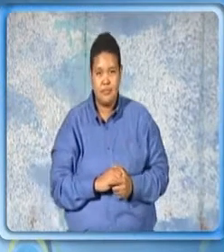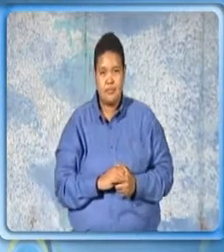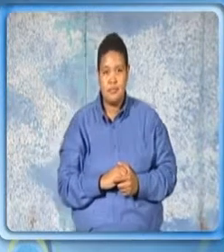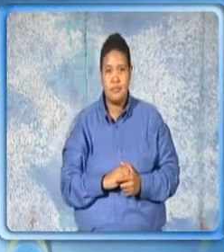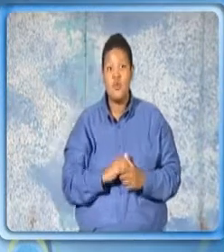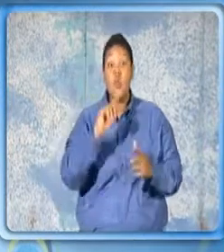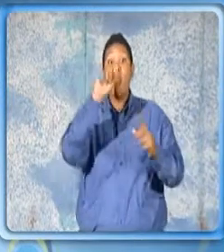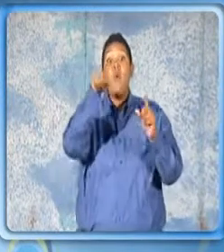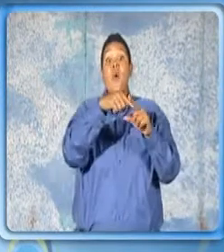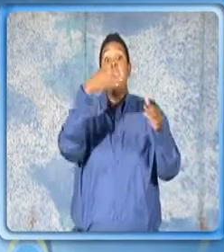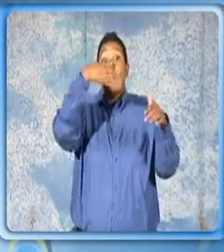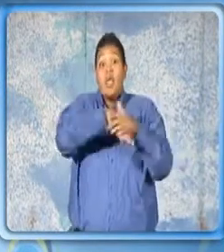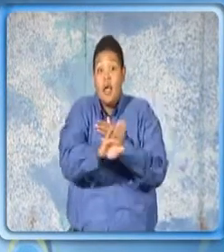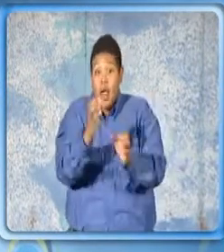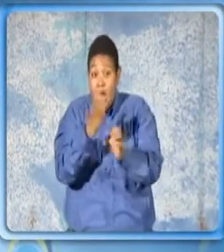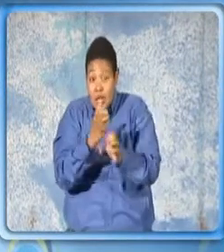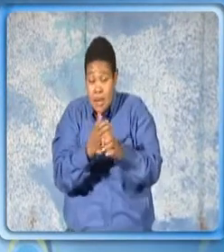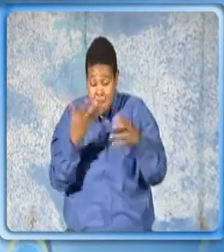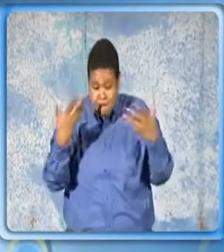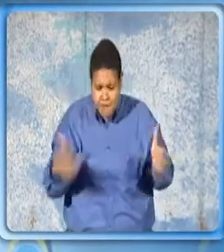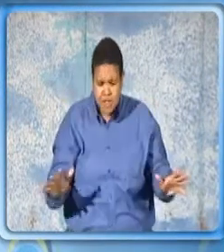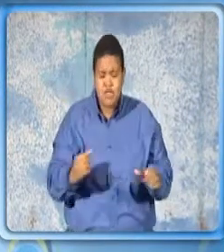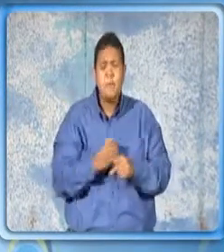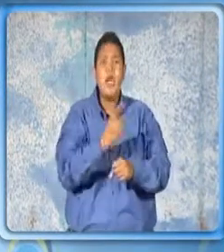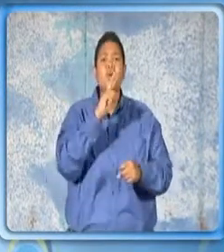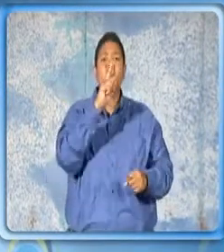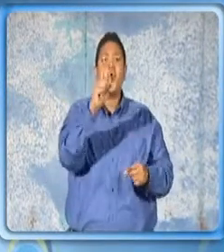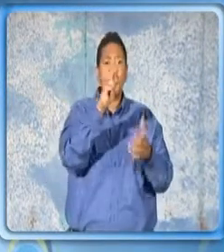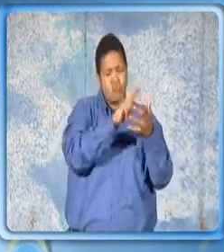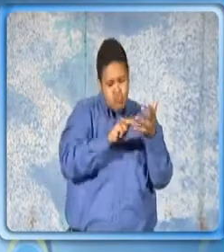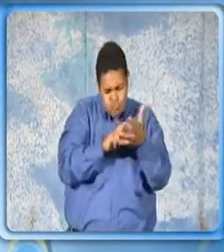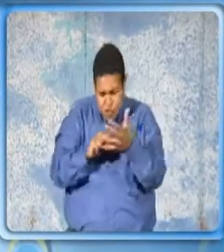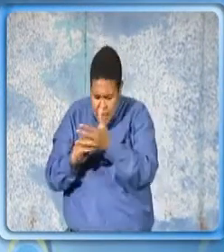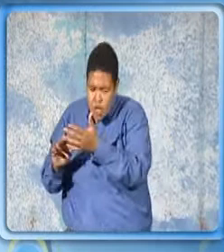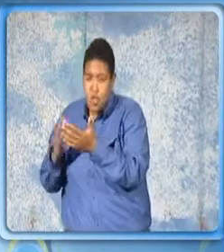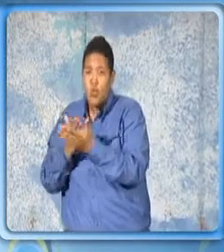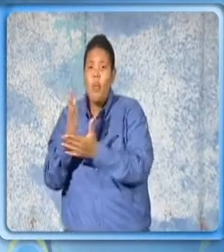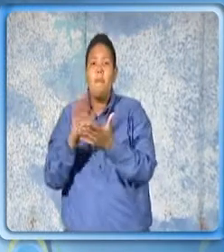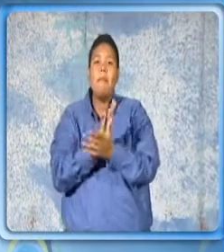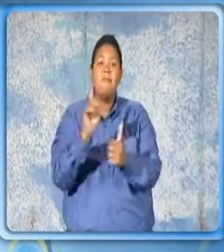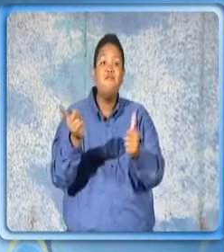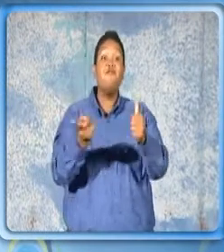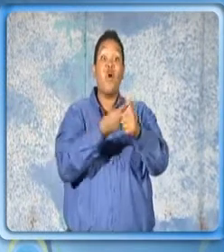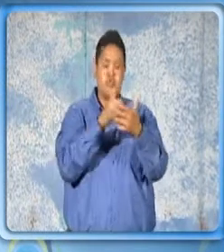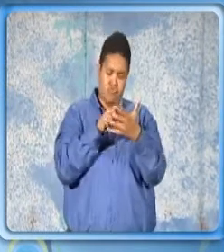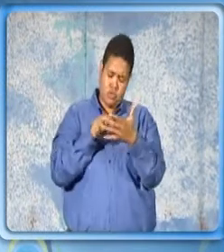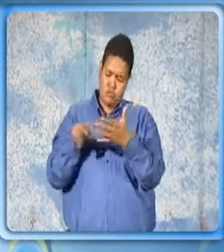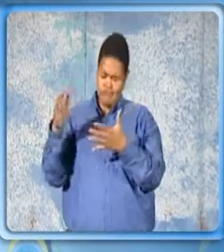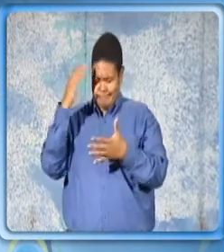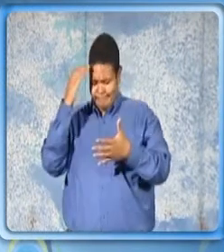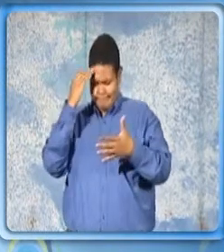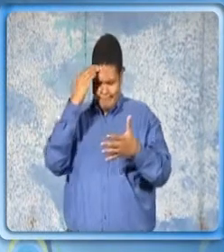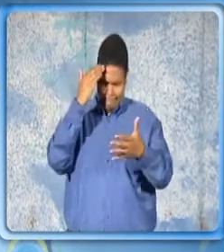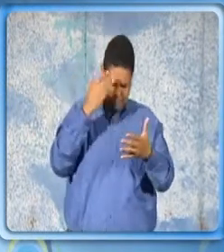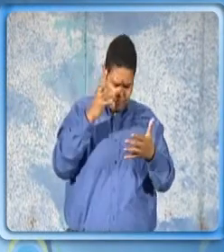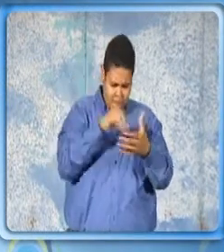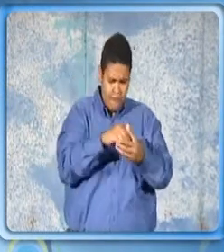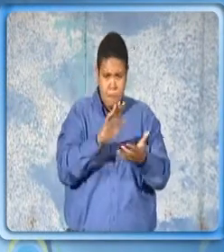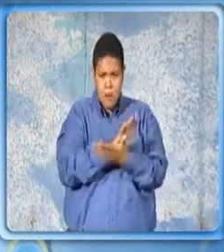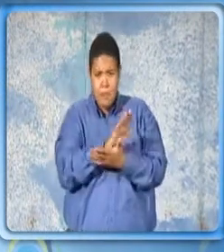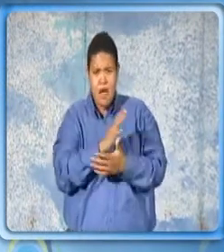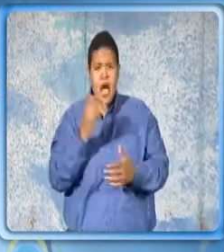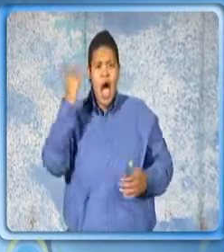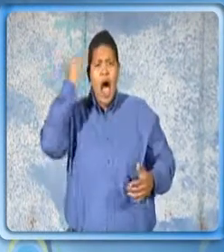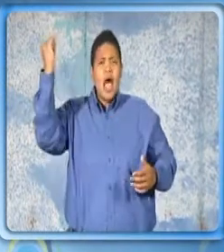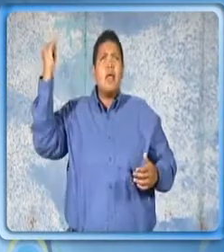When in the exam, make sure to read through the question paper first to familiarize yourself with it and to get an